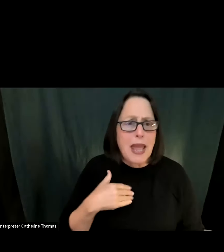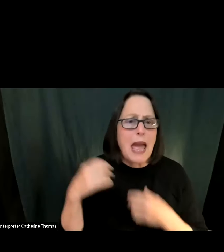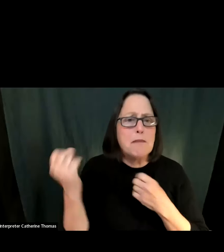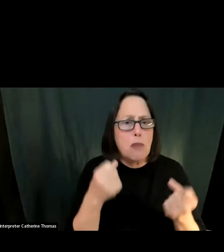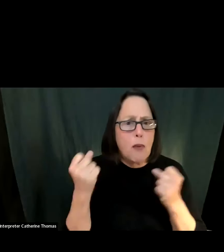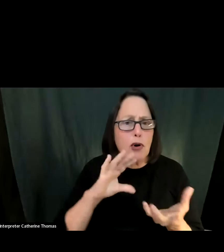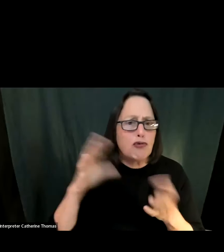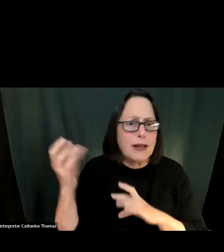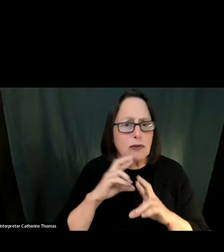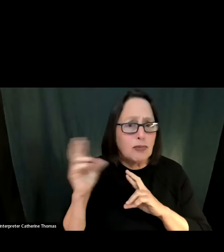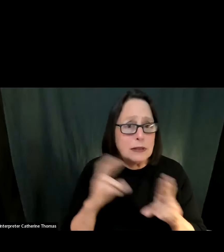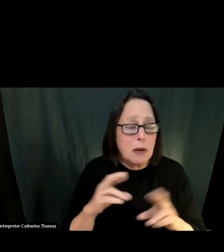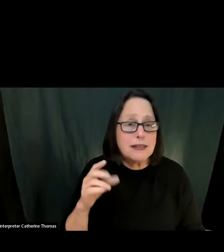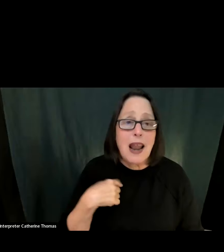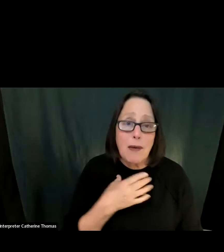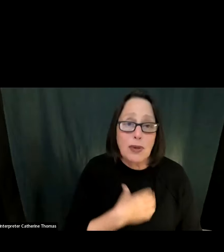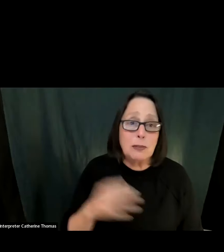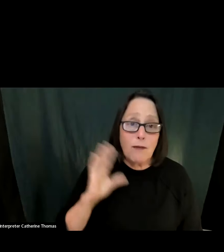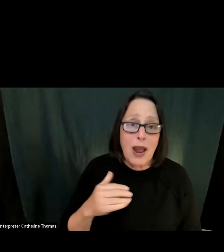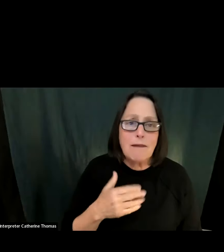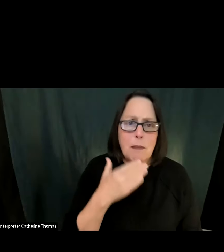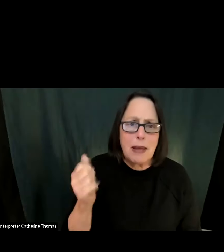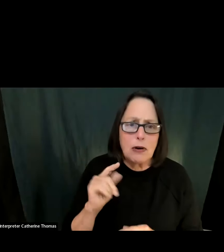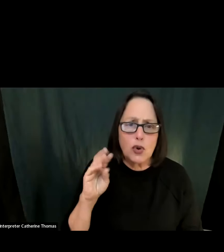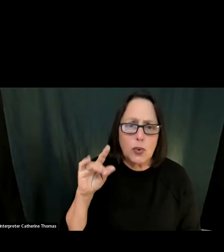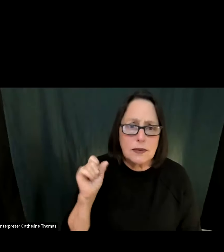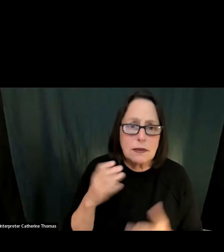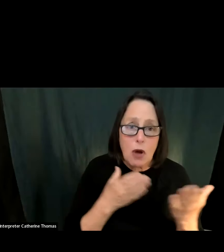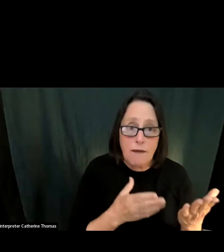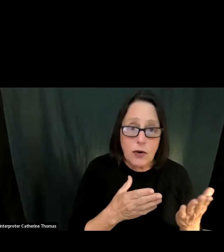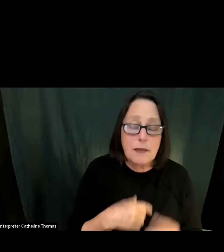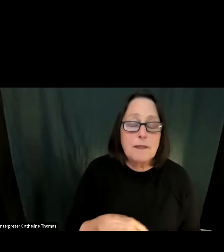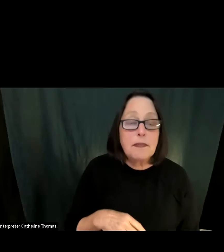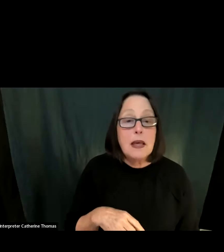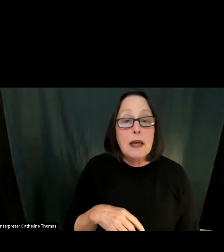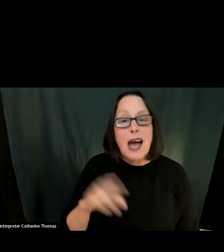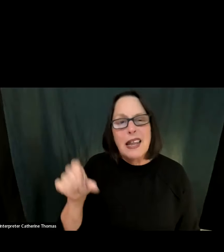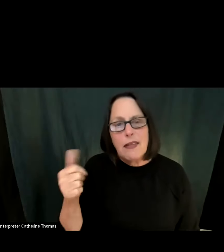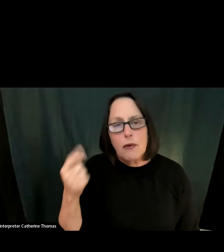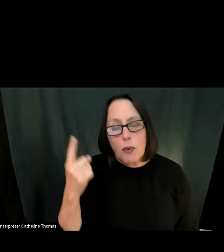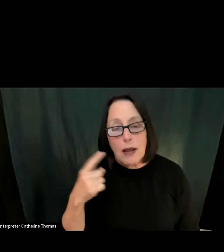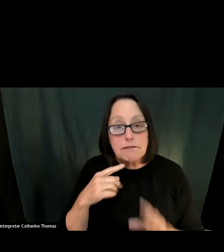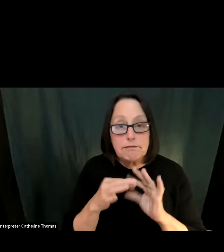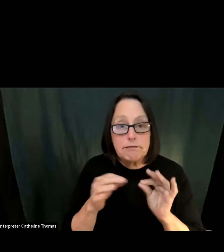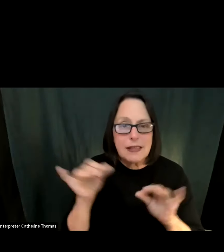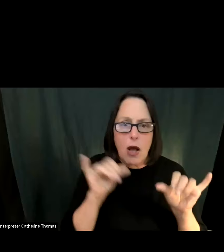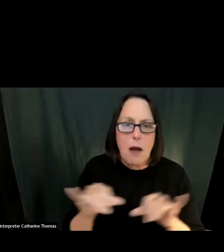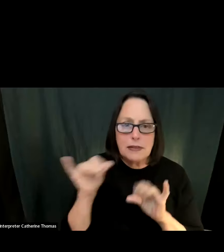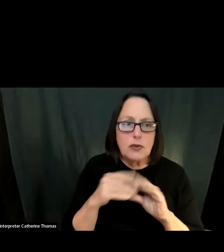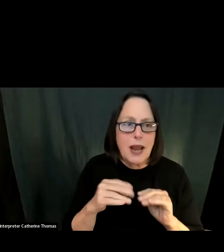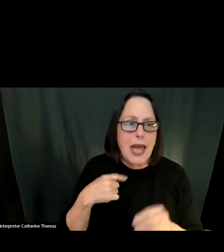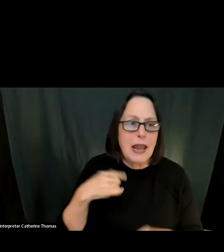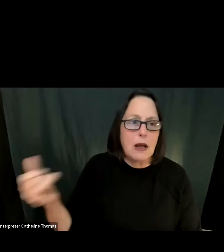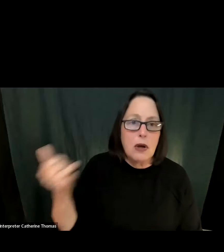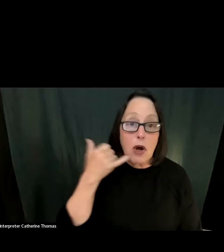options in our toolbox to offer to her. The second one I want to offer is a very common one, but I remember taking a specific